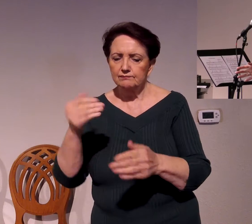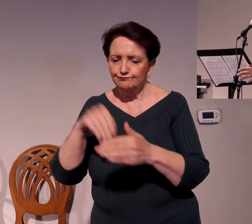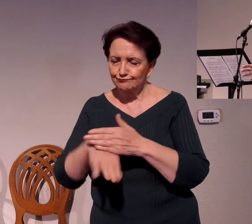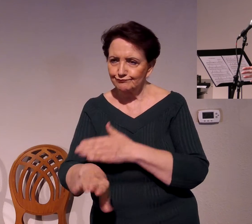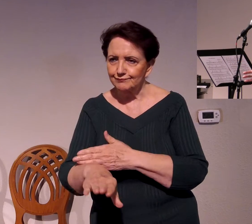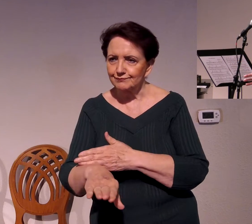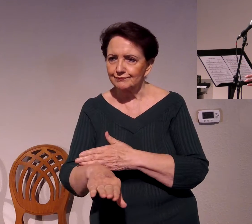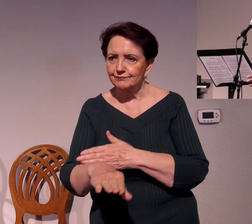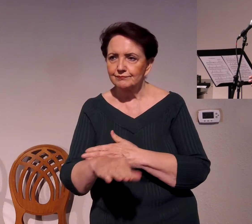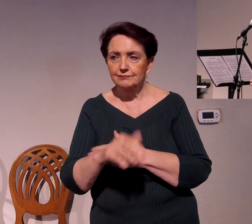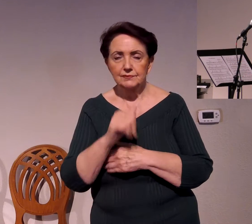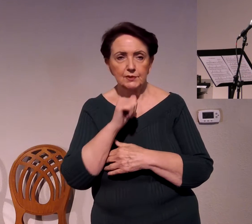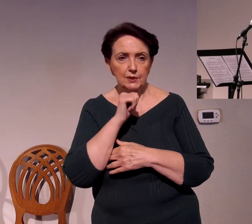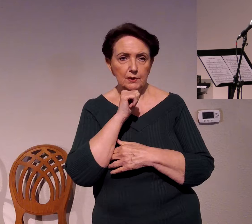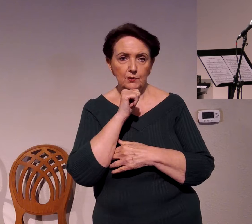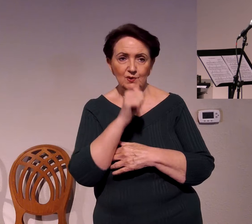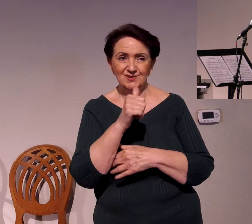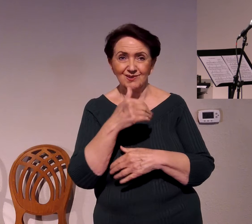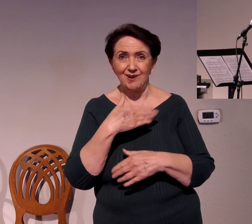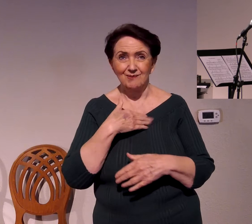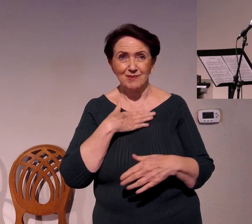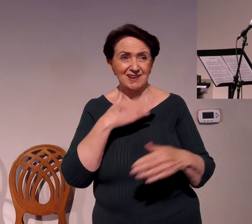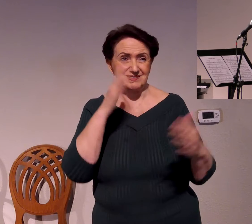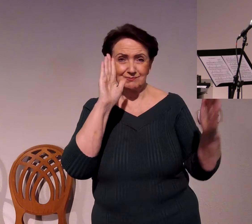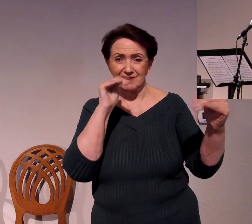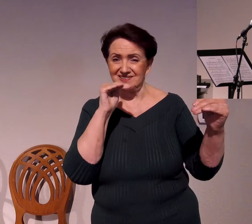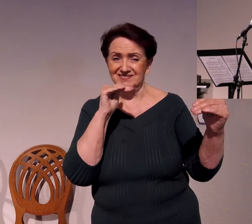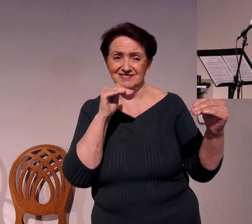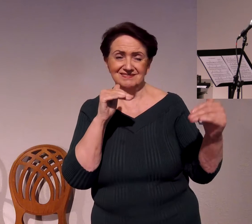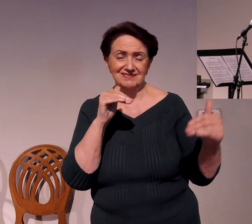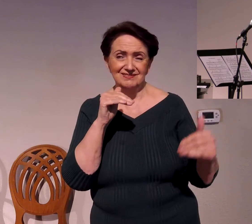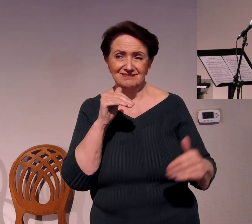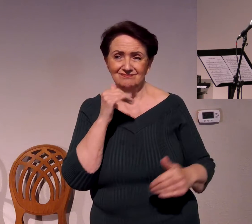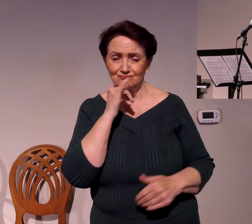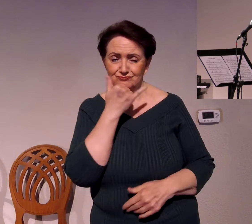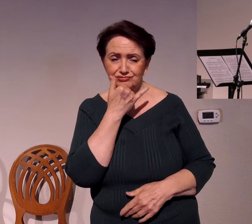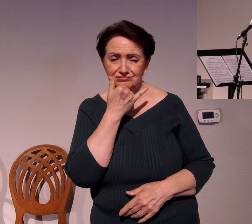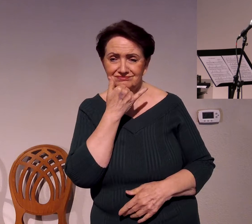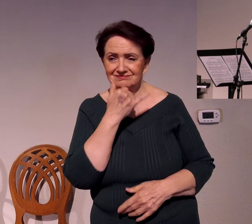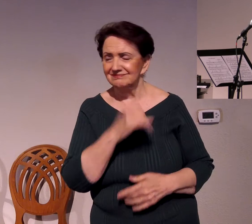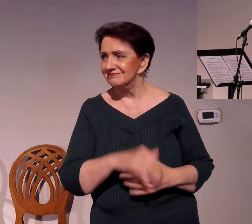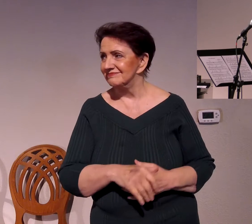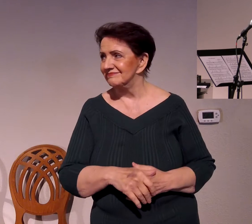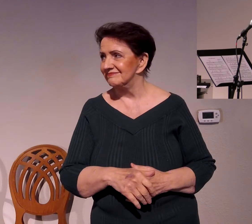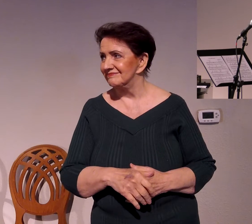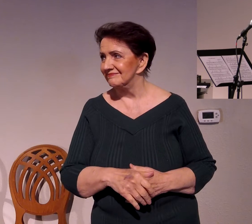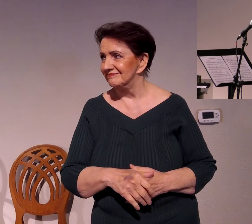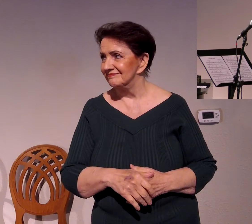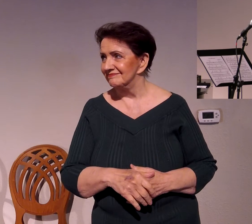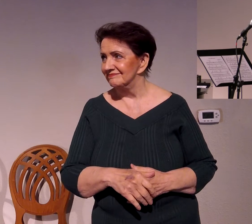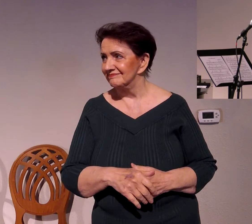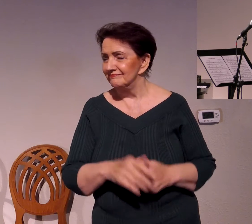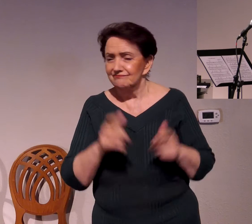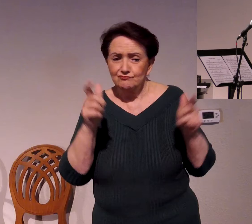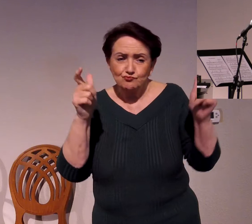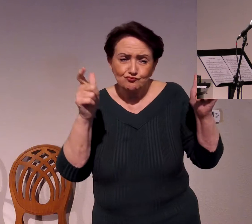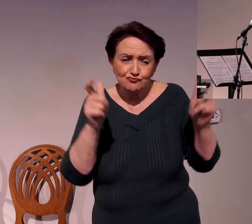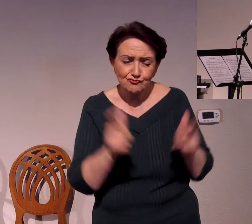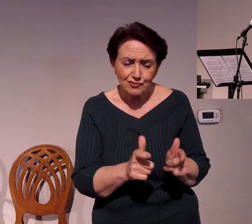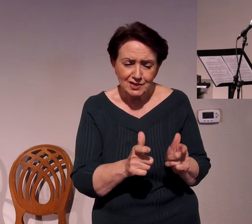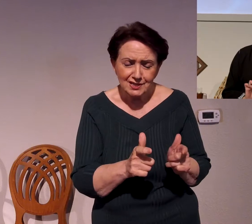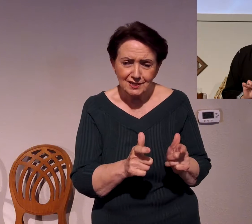And it was not what I had expected. It was, yes, admittedly very little, and it was